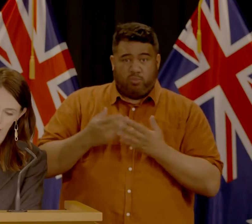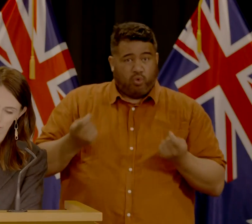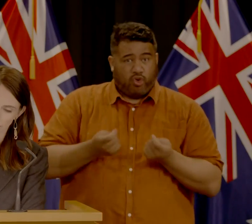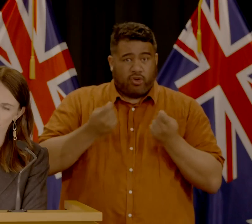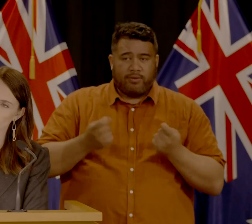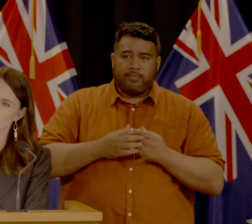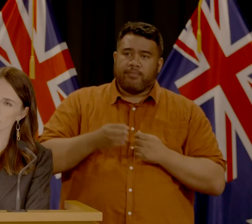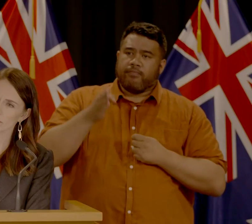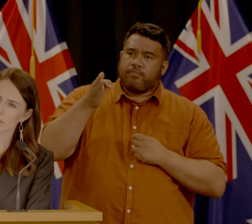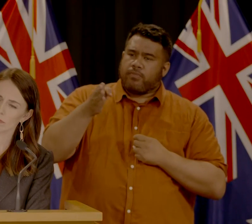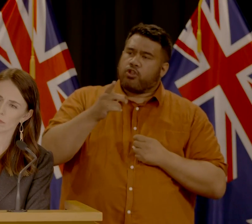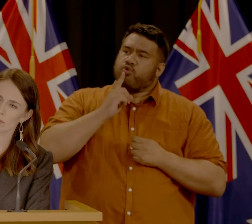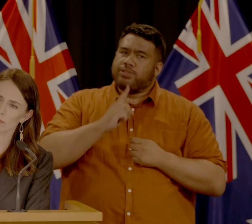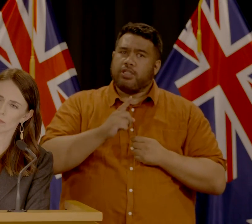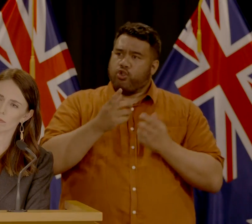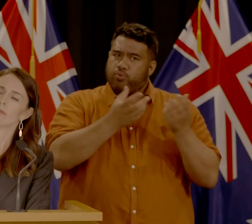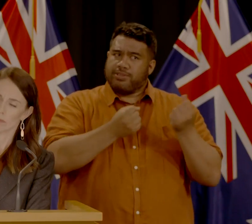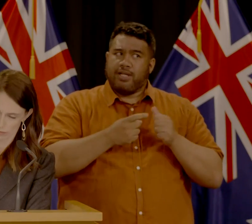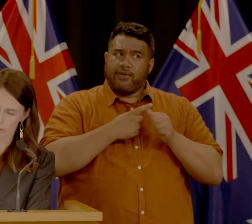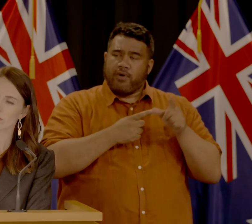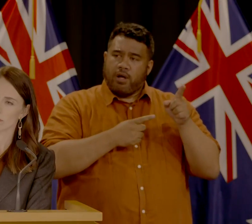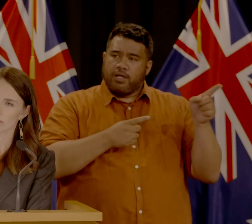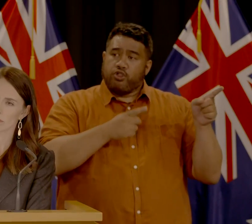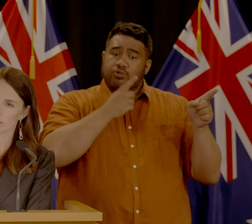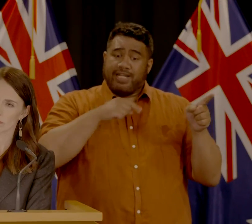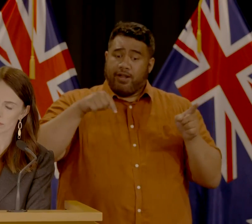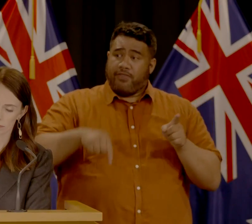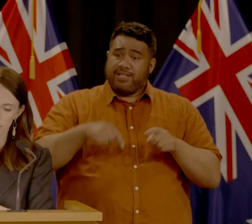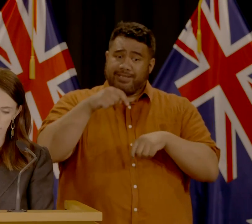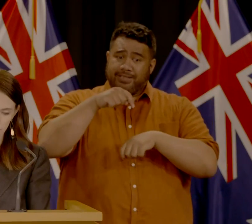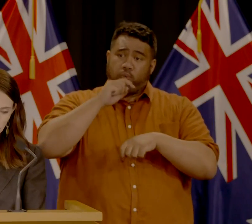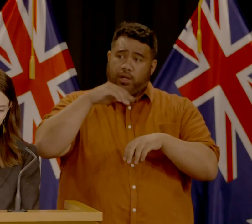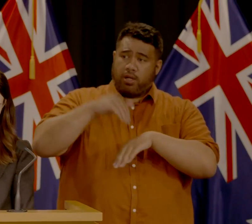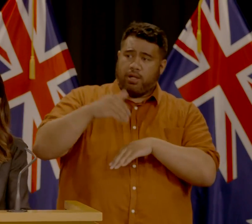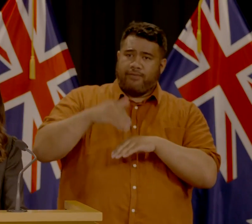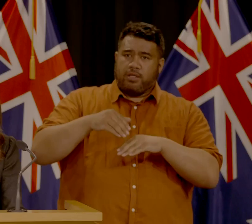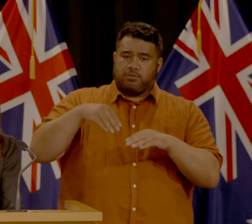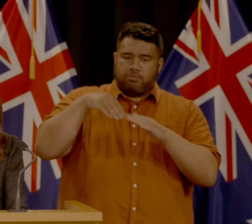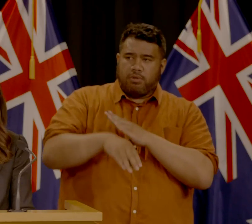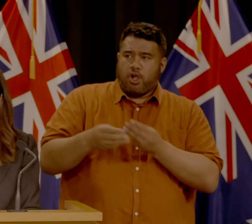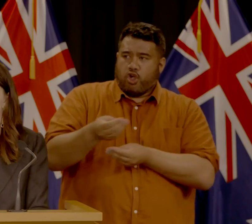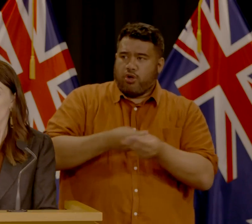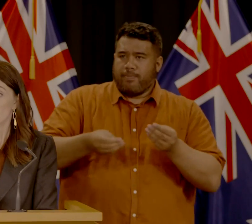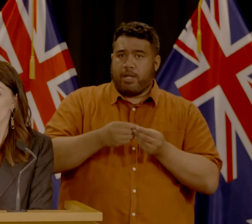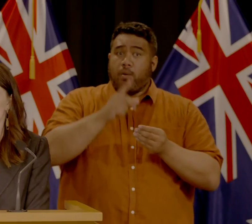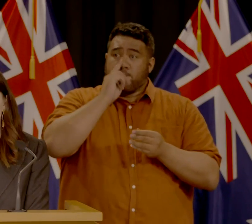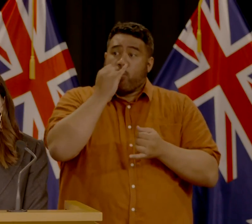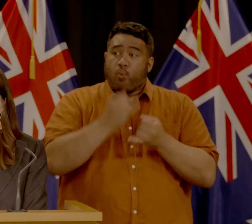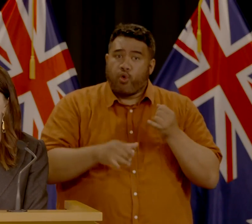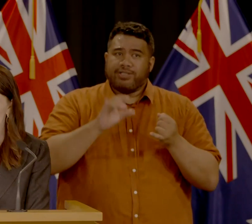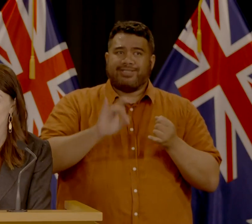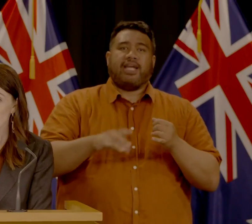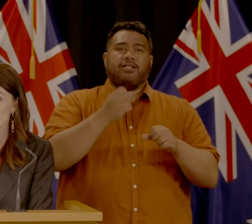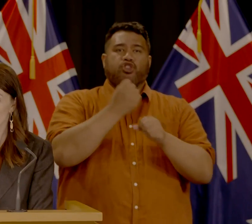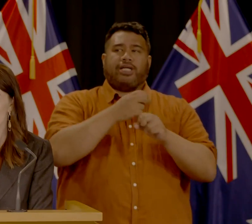that you received, you said that it could possibly be worse than the global financial crisis. So are you predicting a recession? Well,